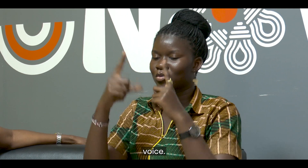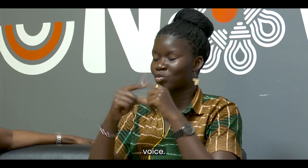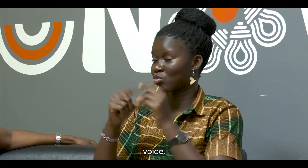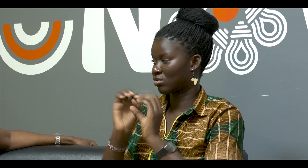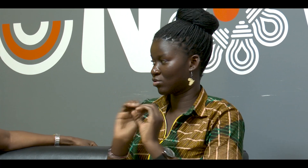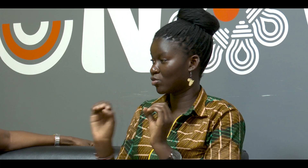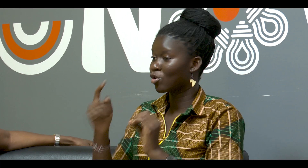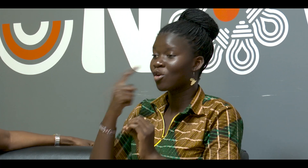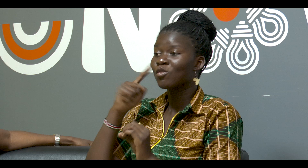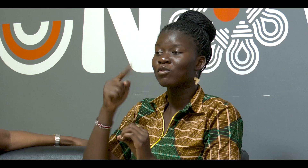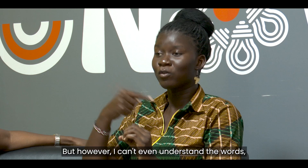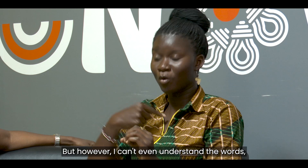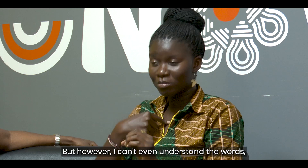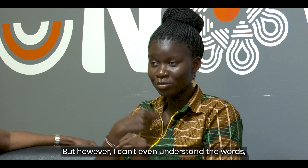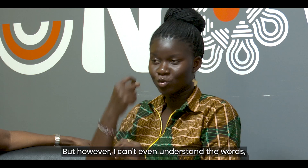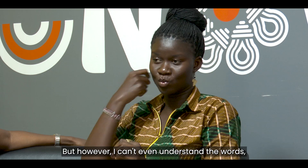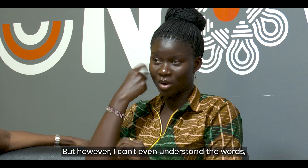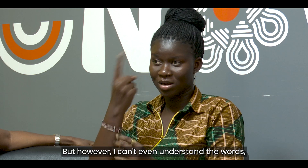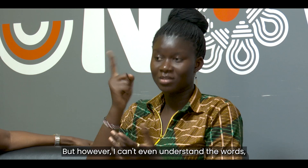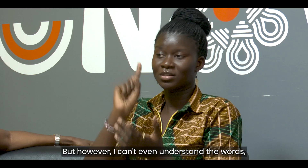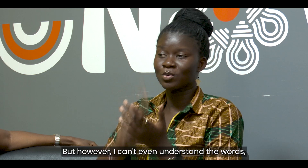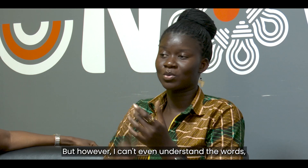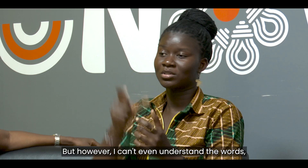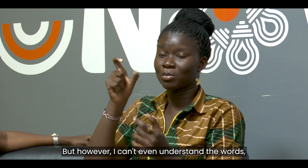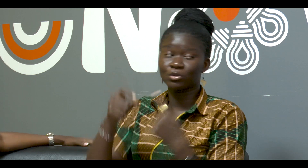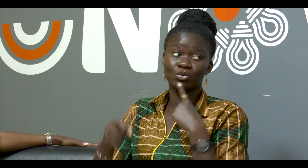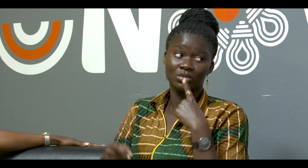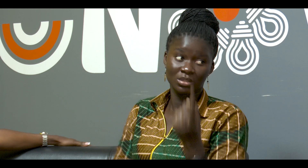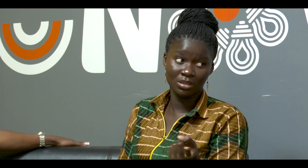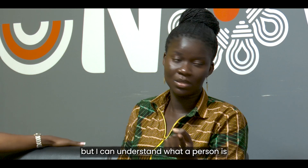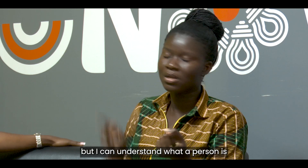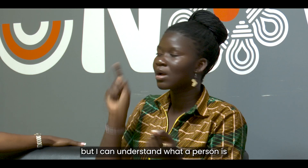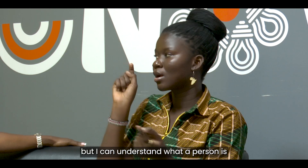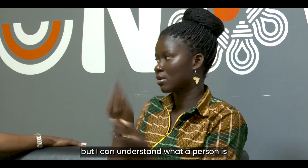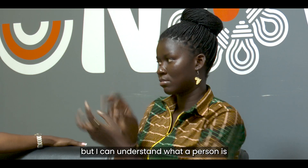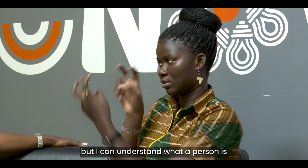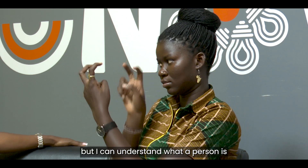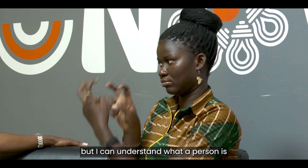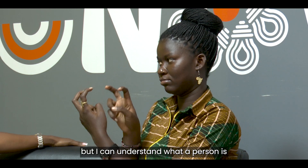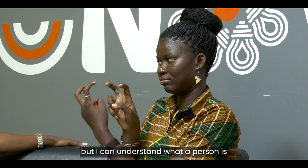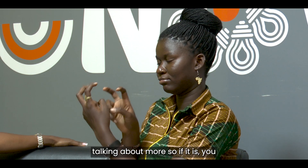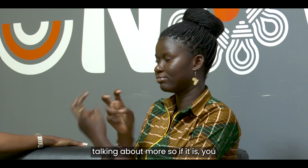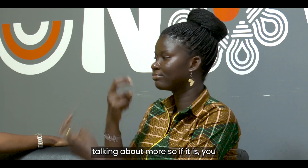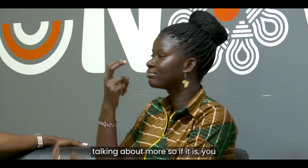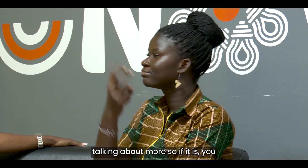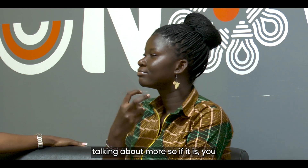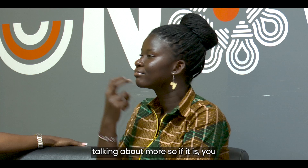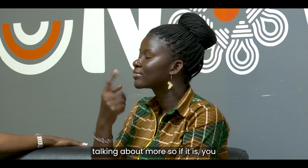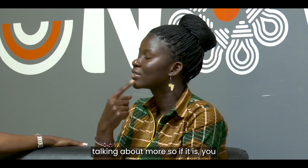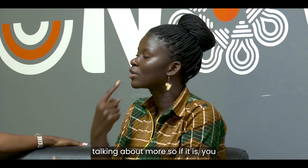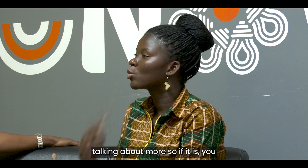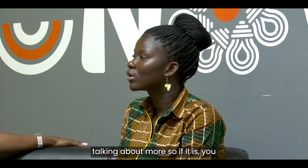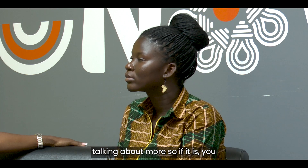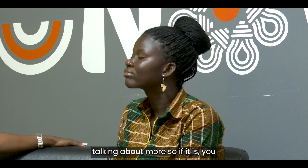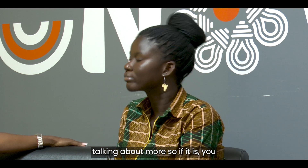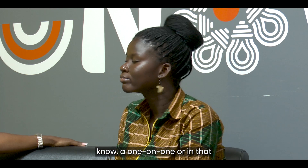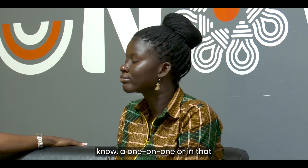voice. But however, I can't understand the words. But I can understand what the person is talking about, more so if it is, a